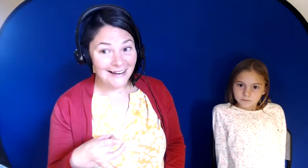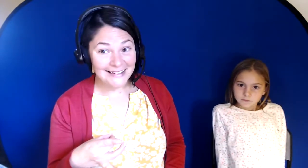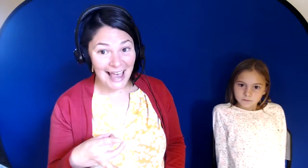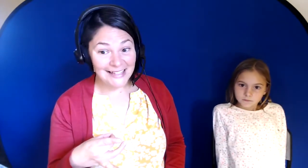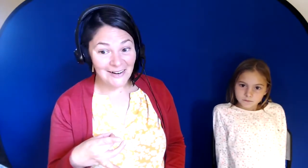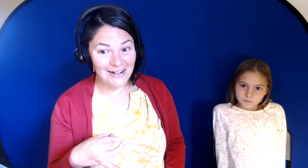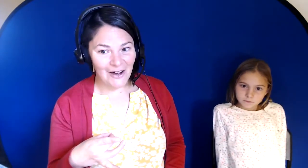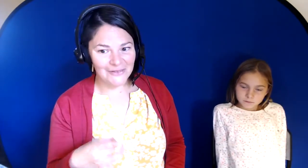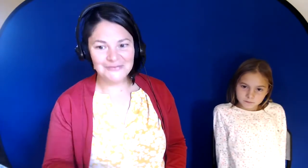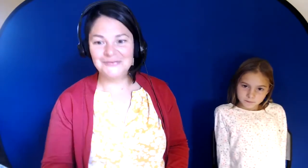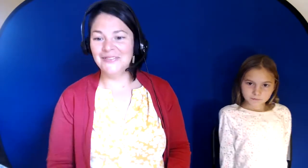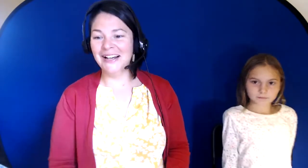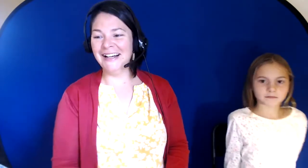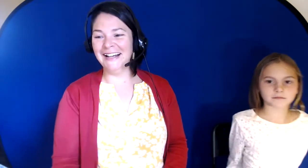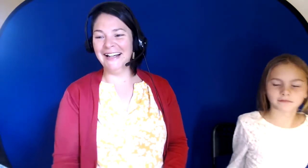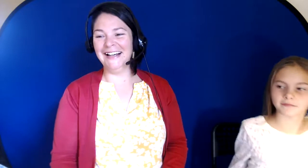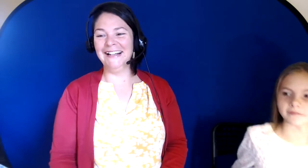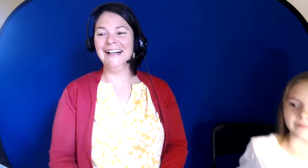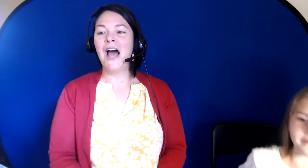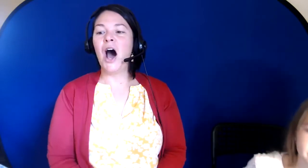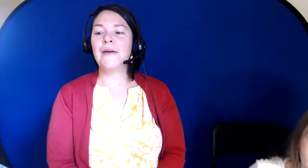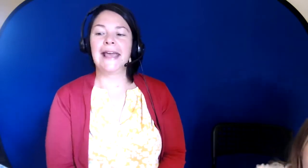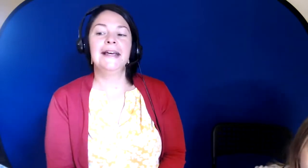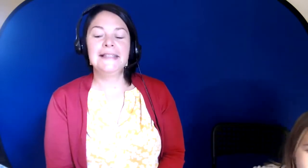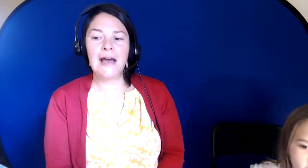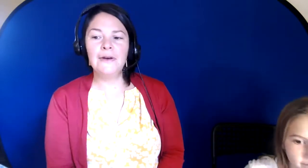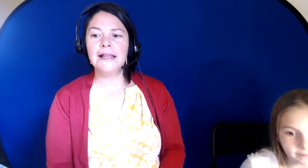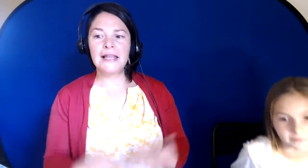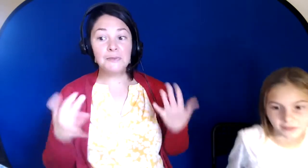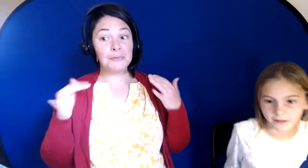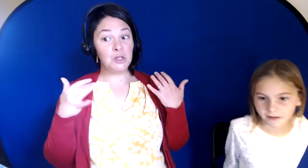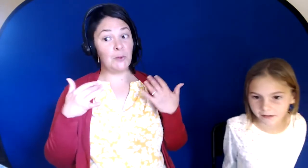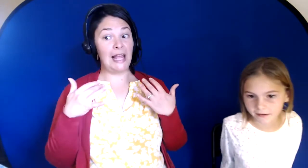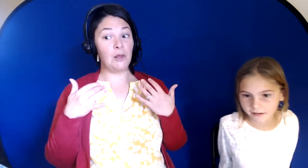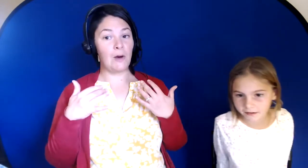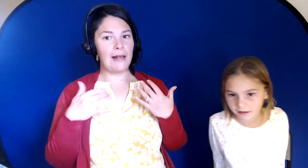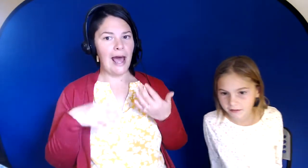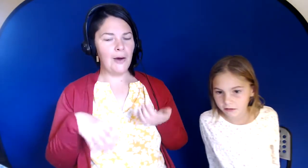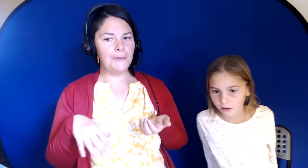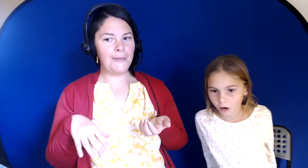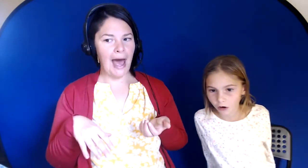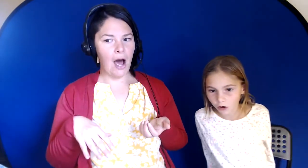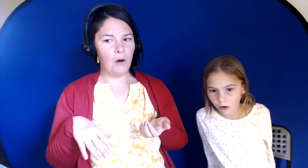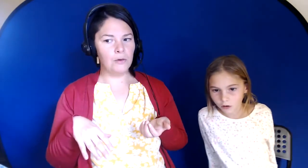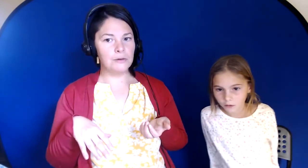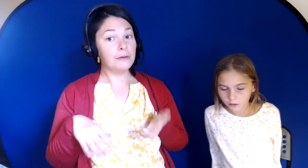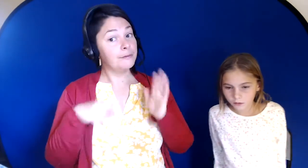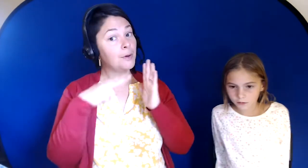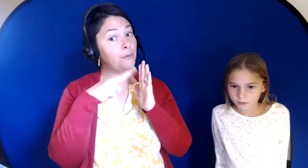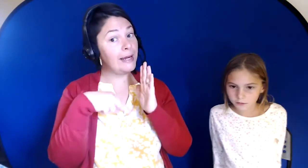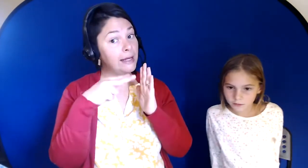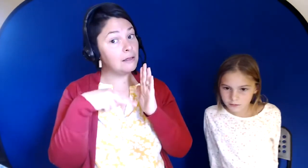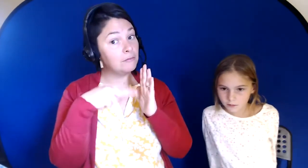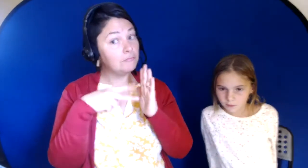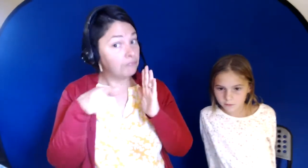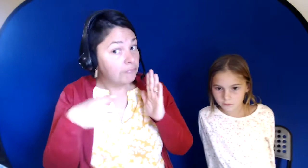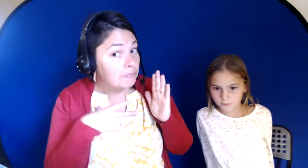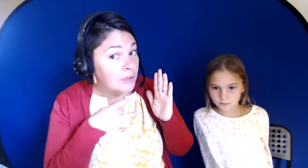Yes or no? Okay, now let's do another one. How about read? You